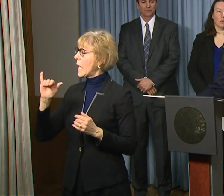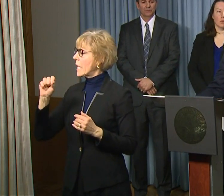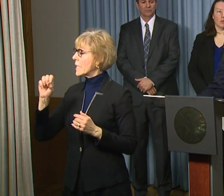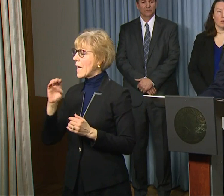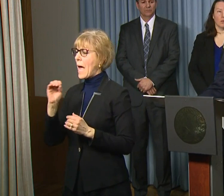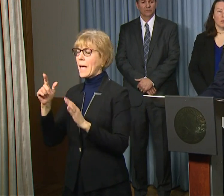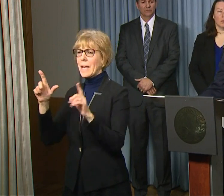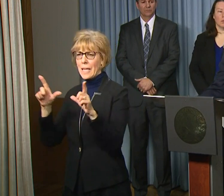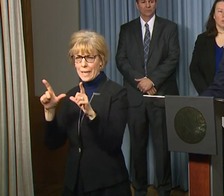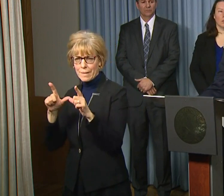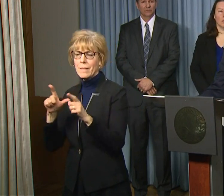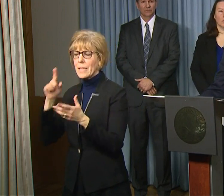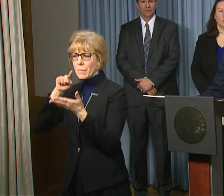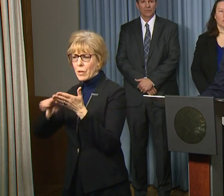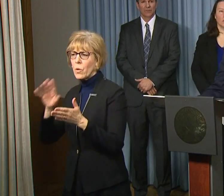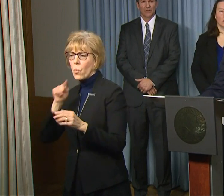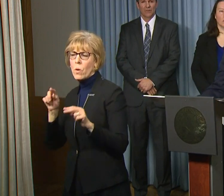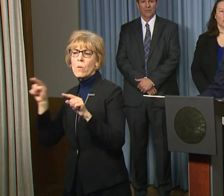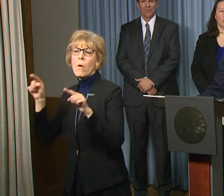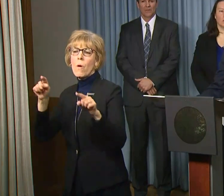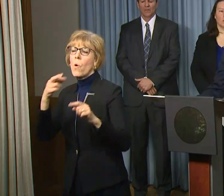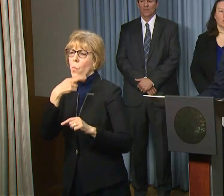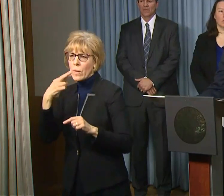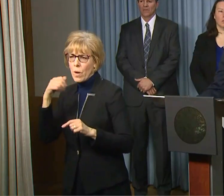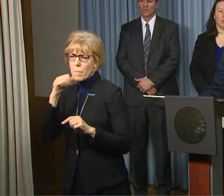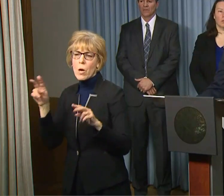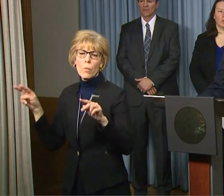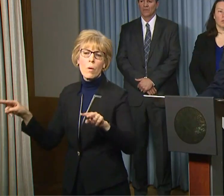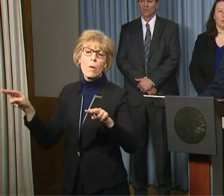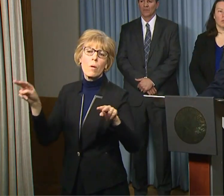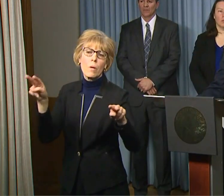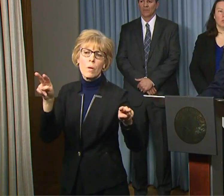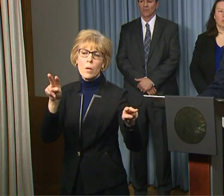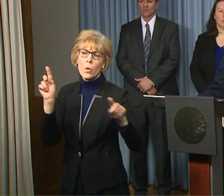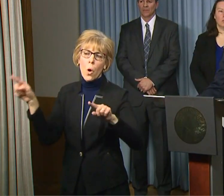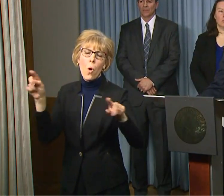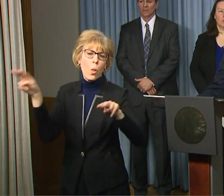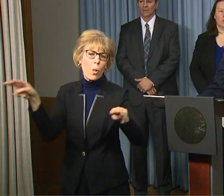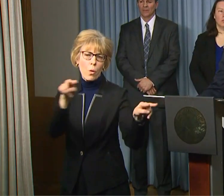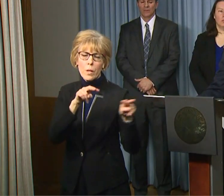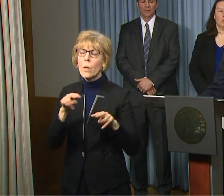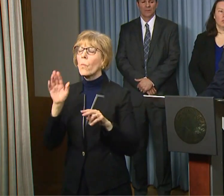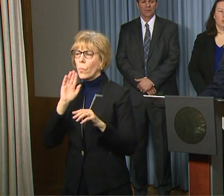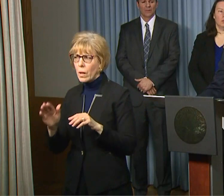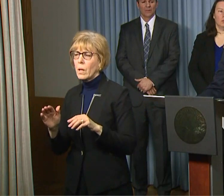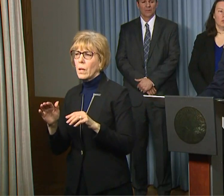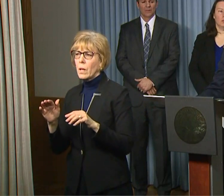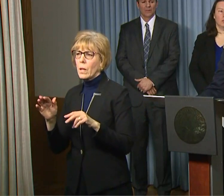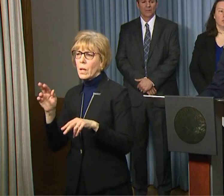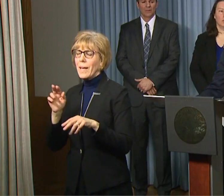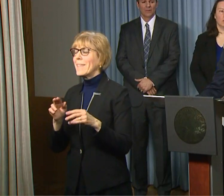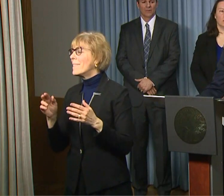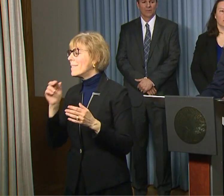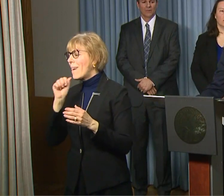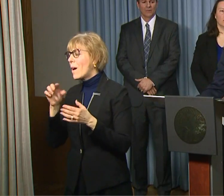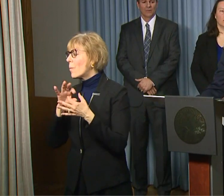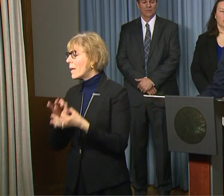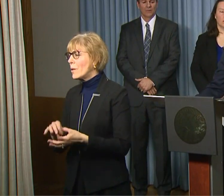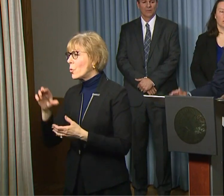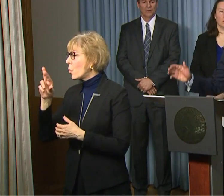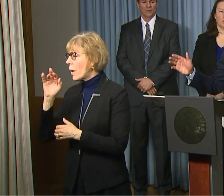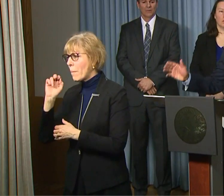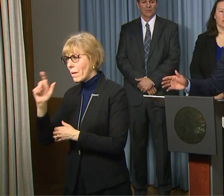out monitoring, particularly restaurants and bars, with regards to that. This is not about a criminal act. This is more